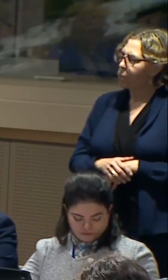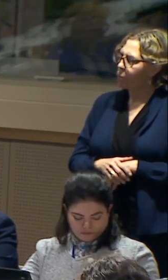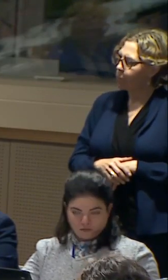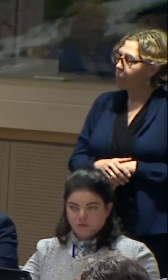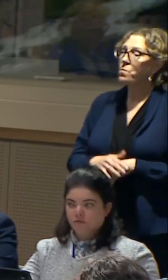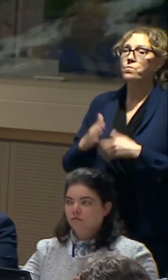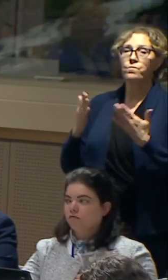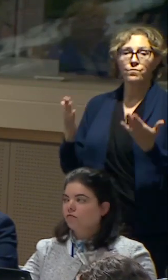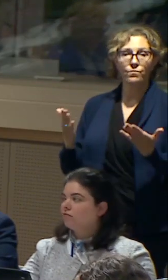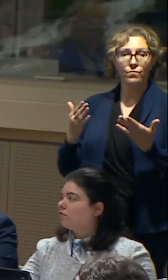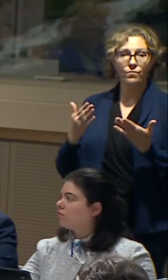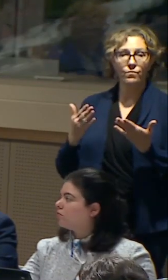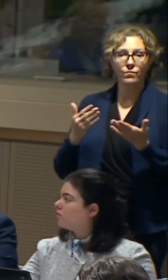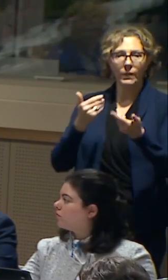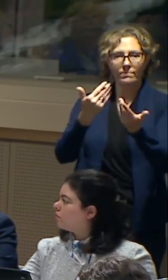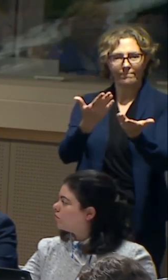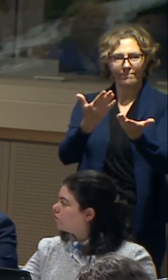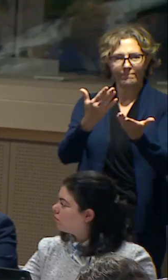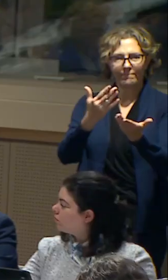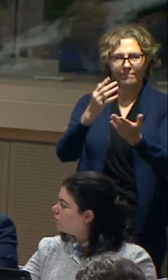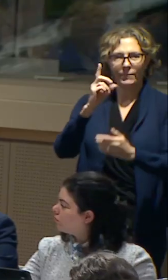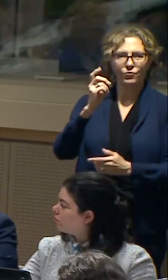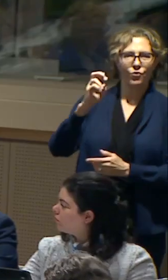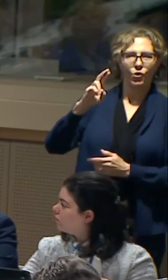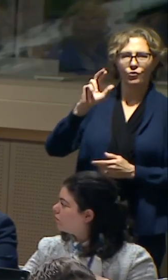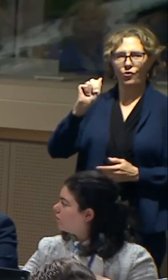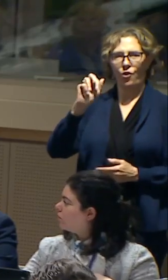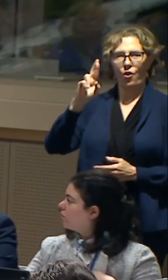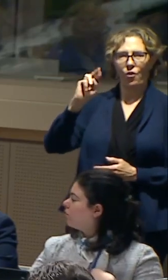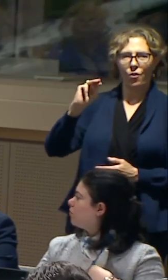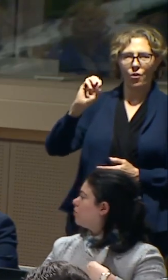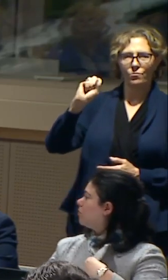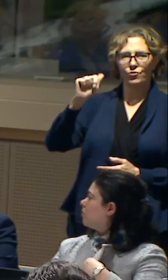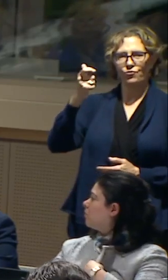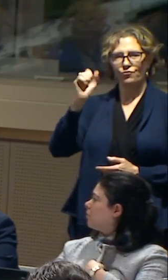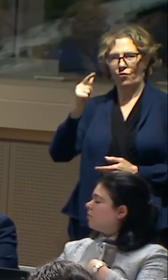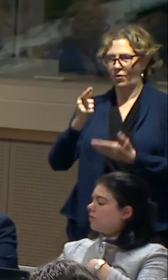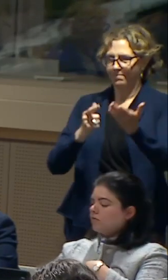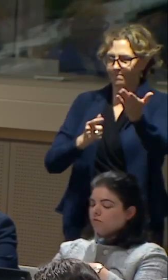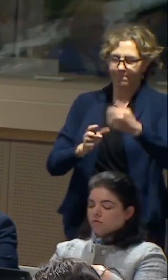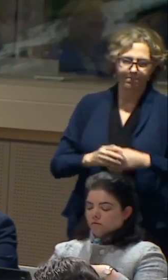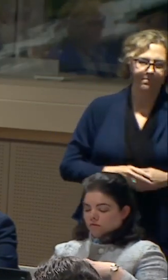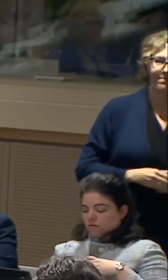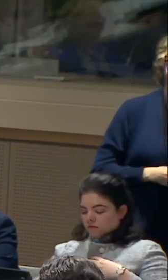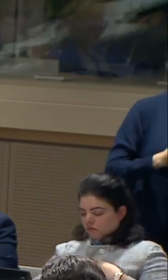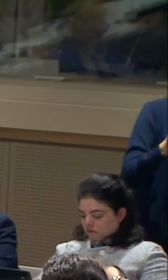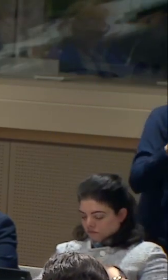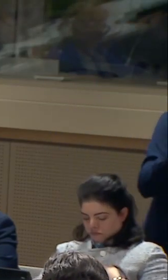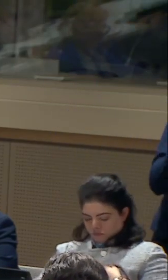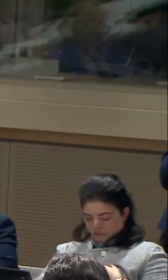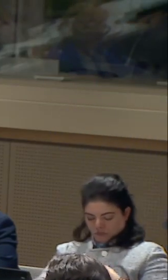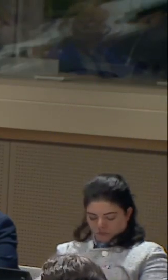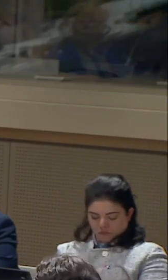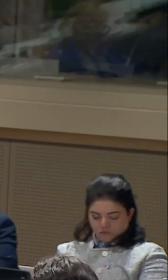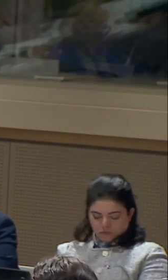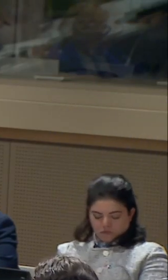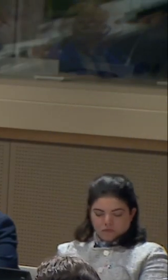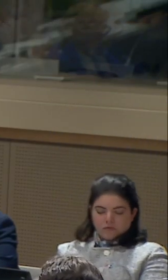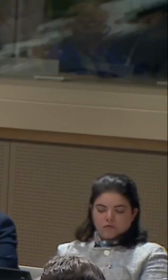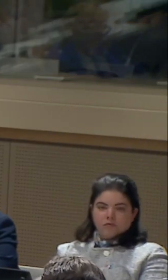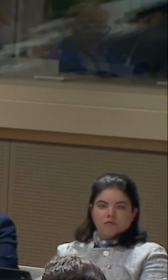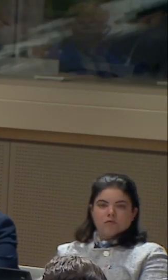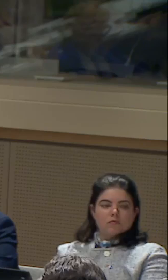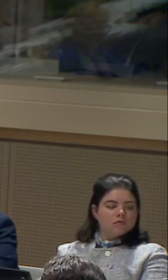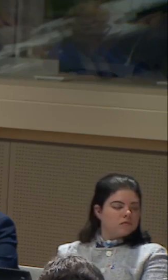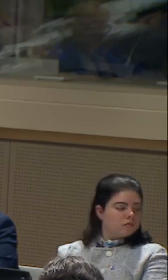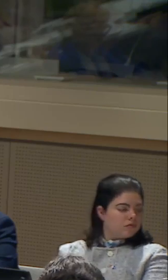So, Dr. Armstrong, like the floor is yours. Thank you. Thank you so much for having me today. And I just wanted to